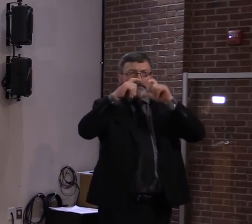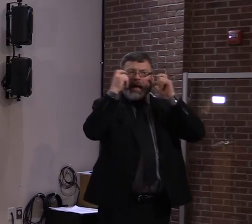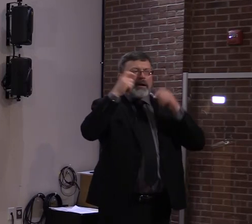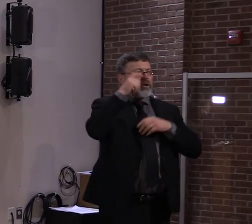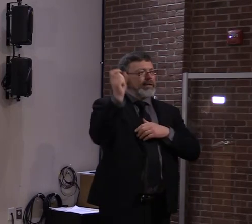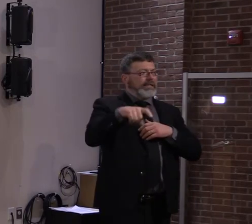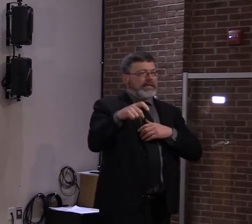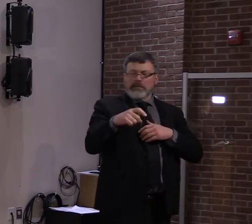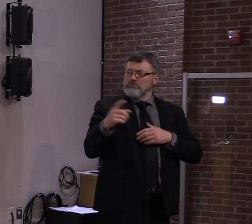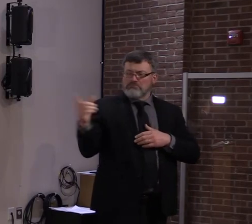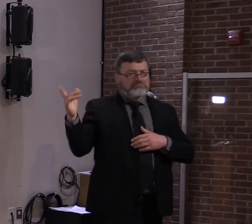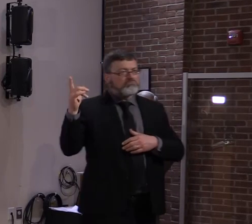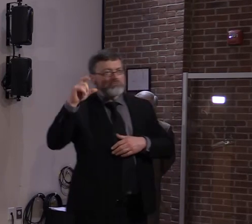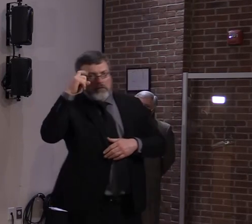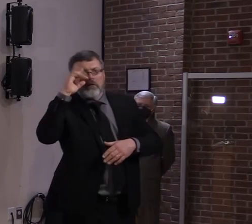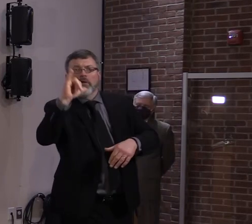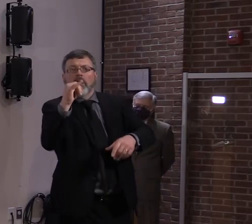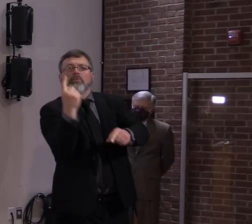Yes.